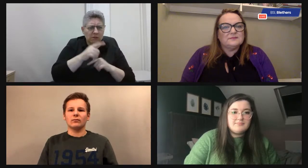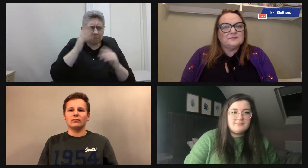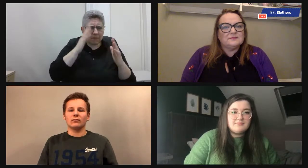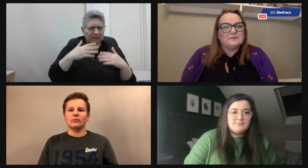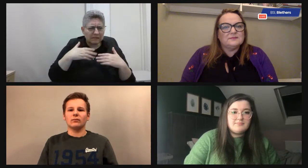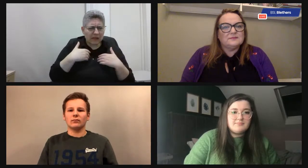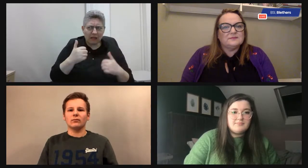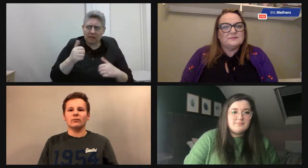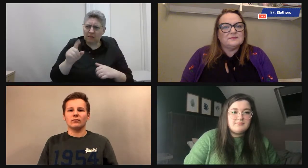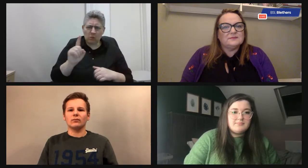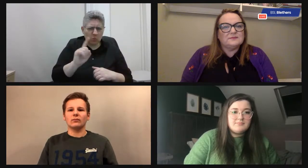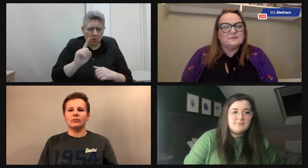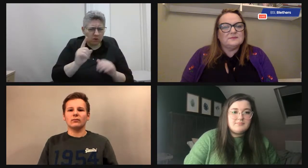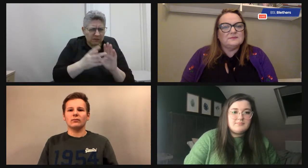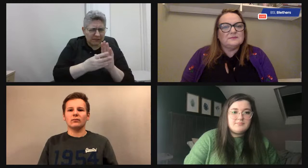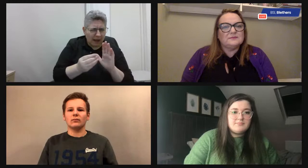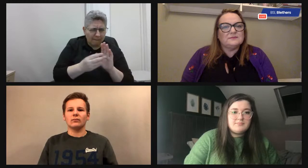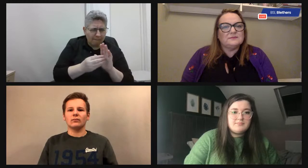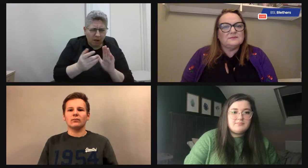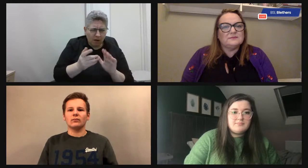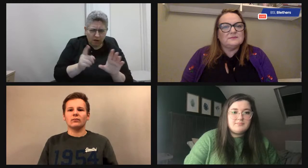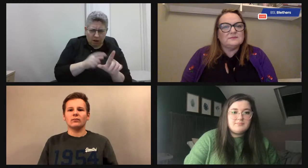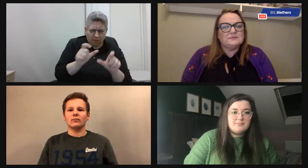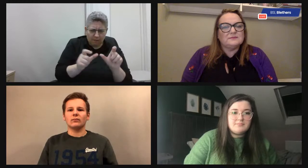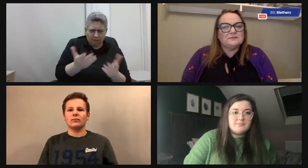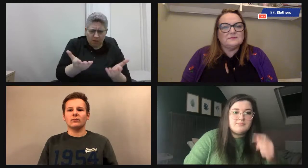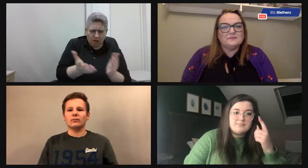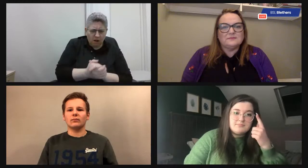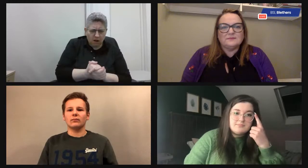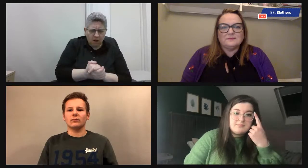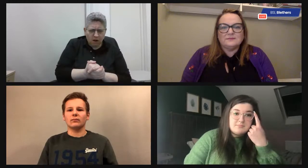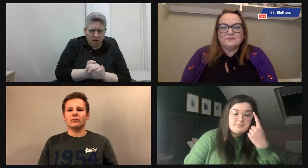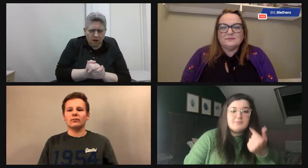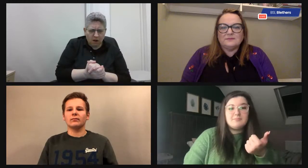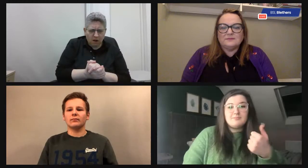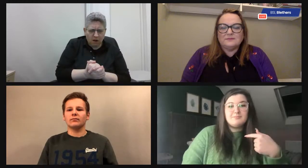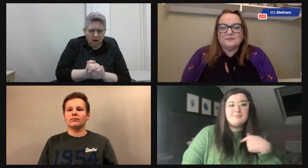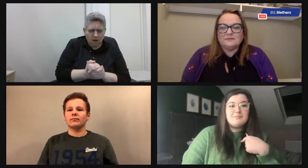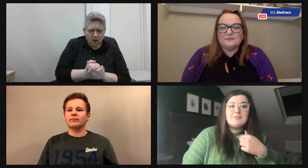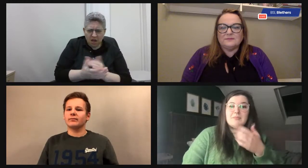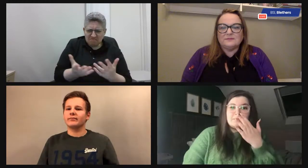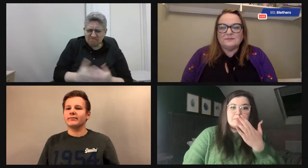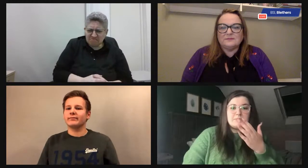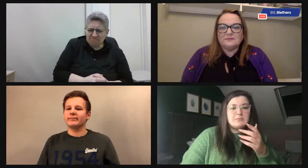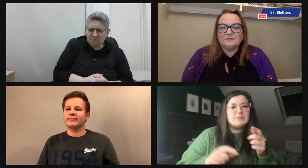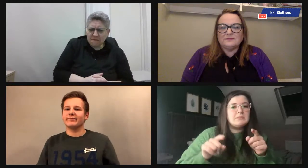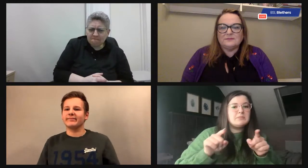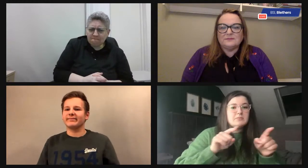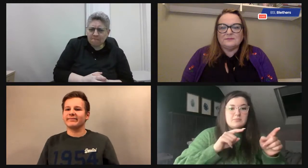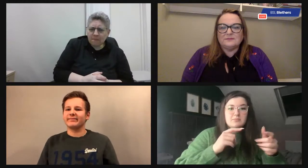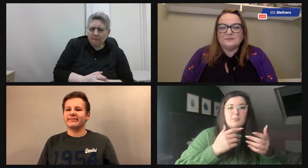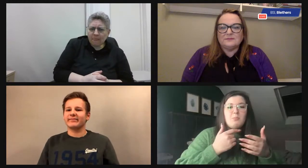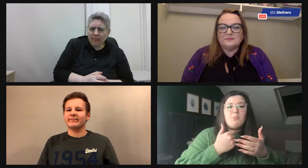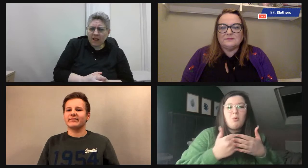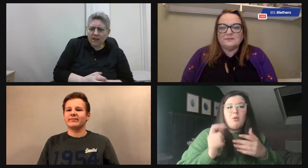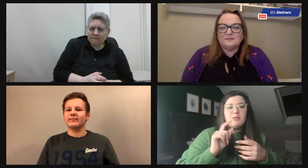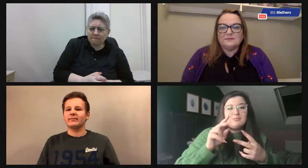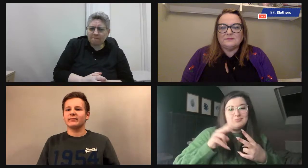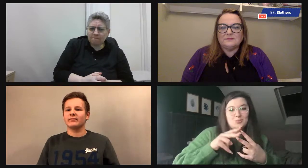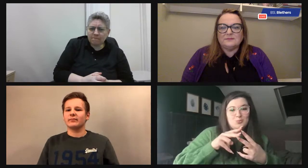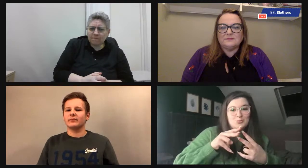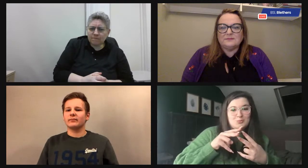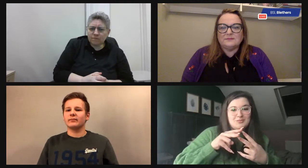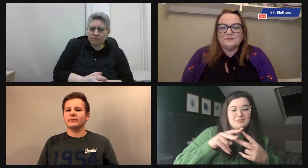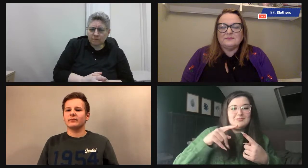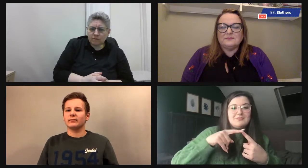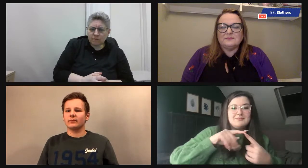from your life amongst young people, amongst your peers, what kind of mental health issues are young people facing? What are we talking